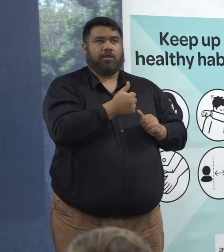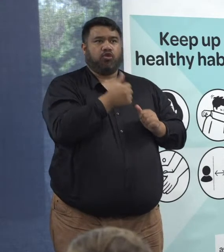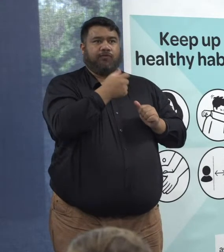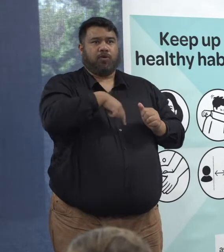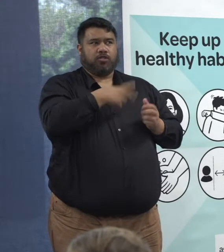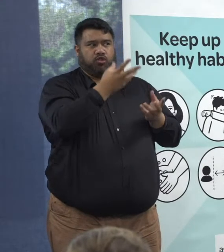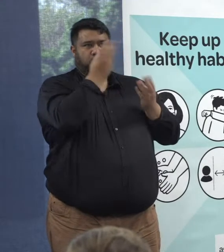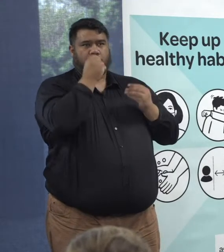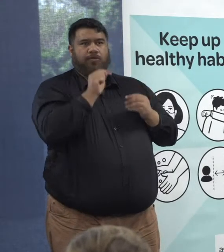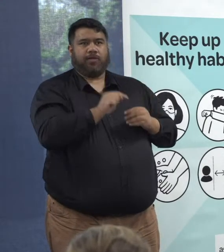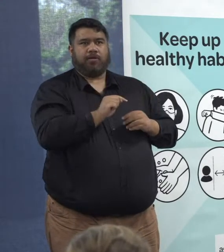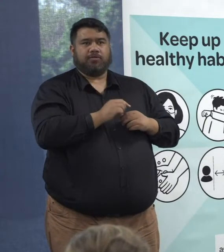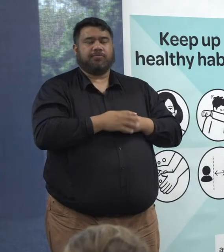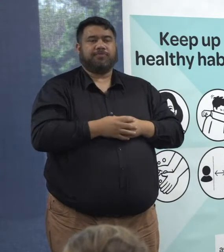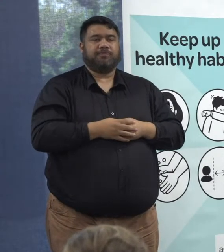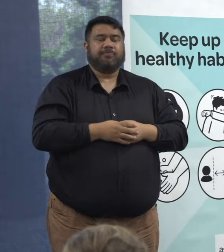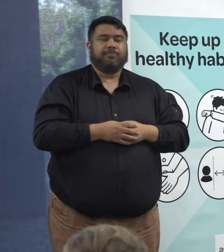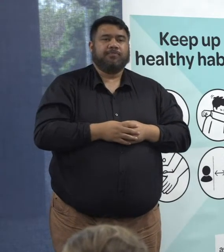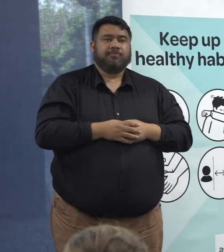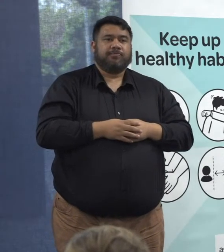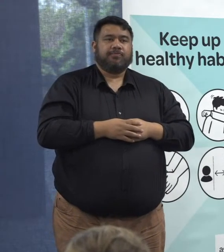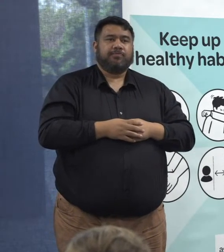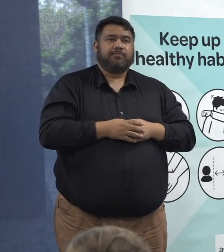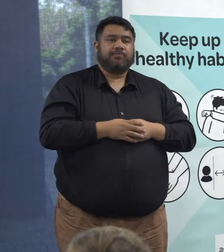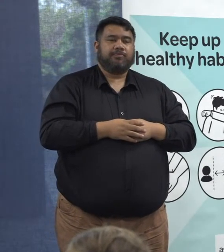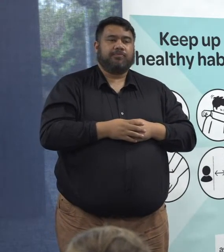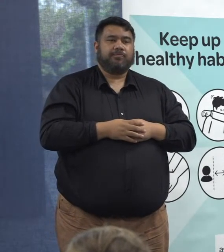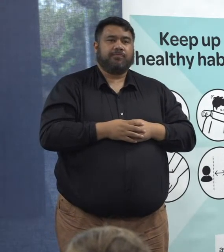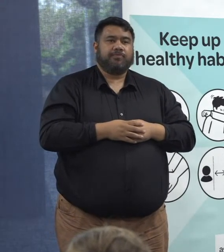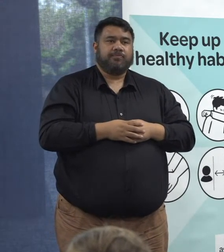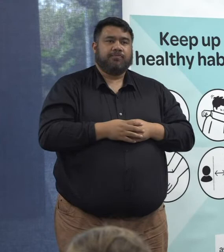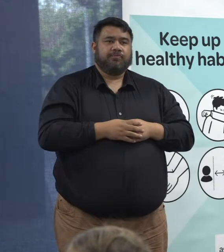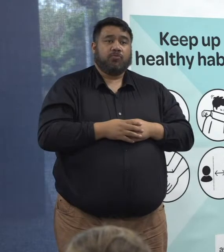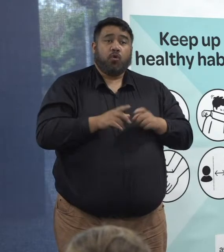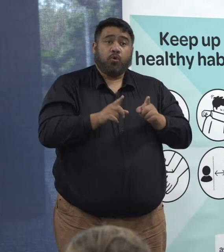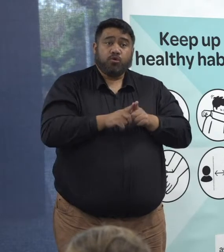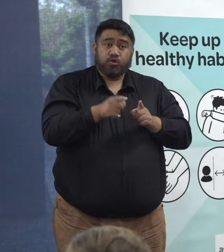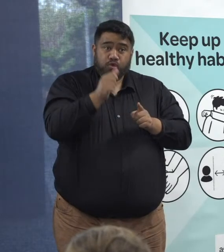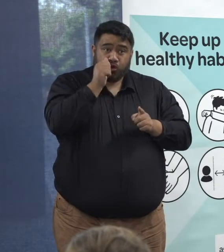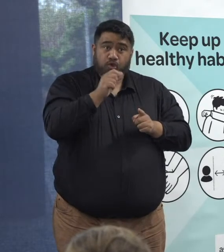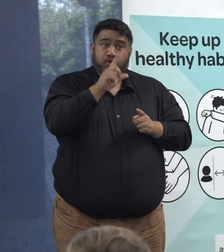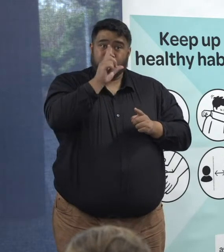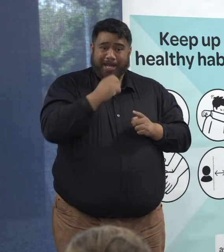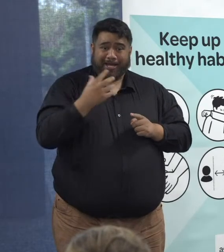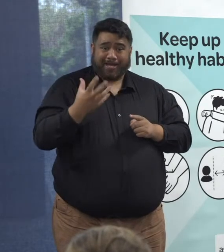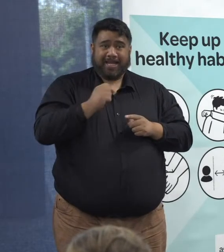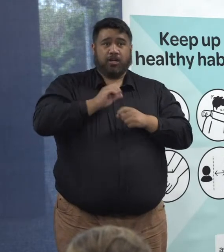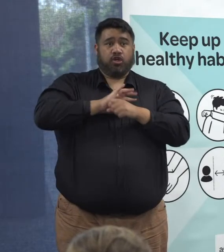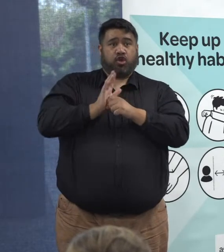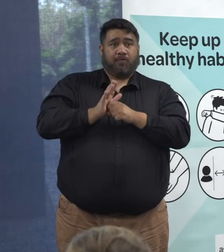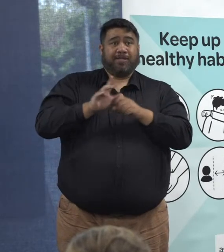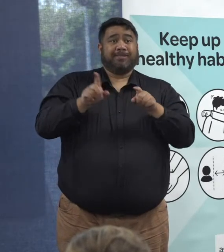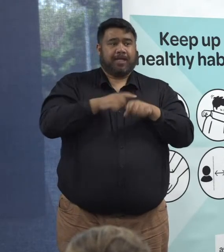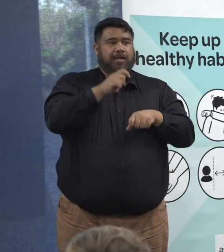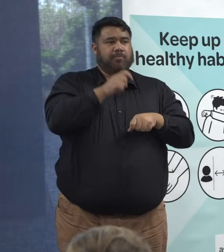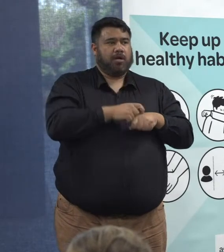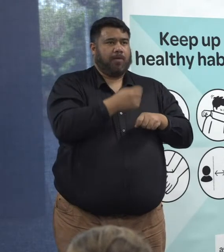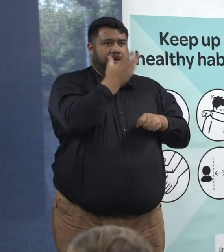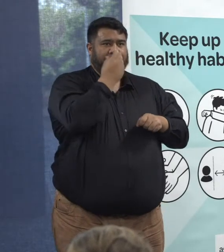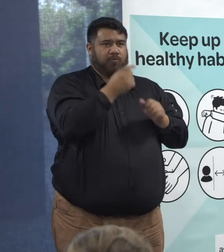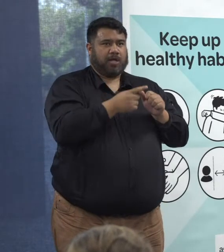A. We know also the evidence that people can be co-infected with flu and COVID at the same time.